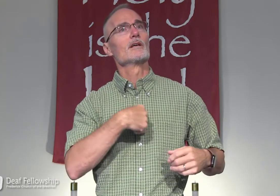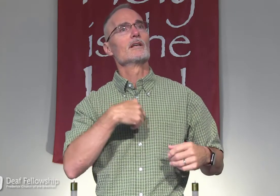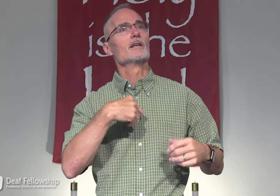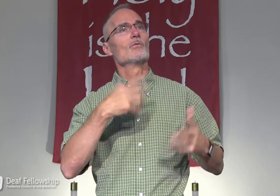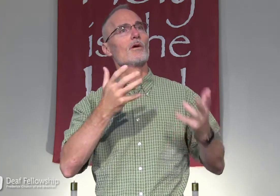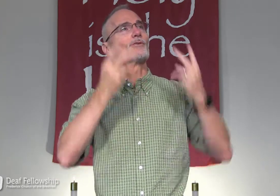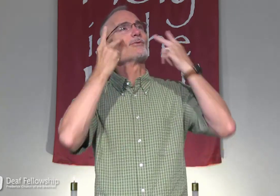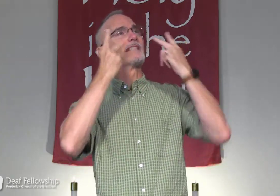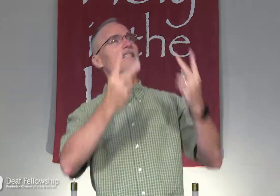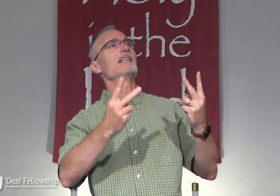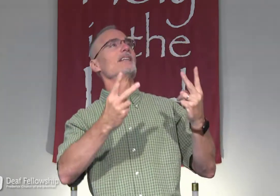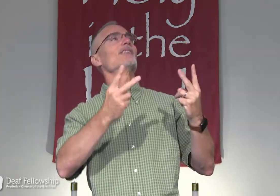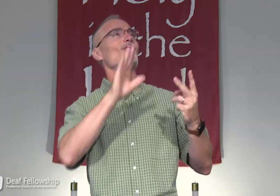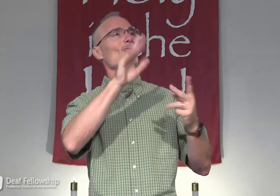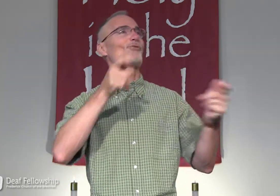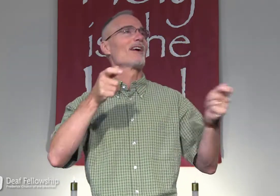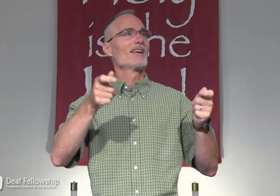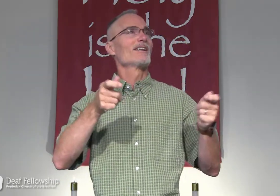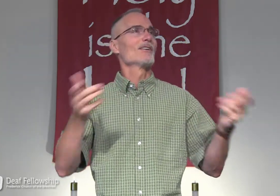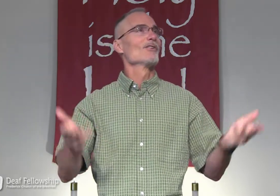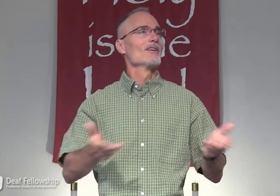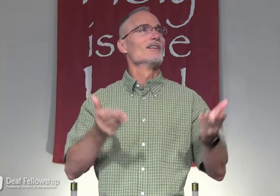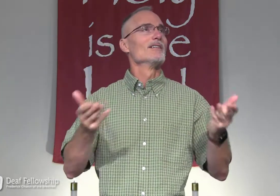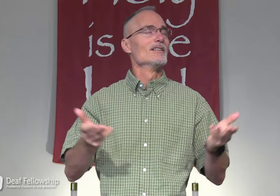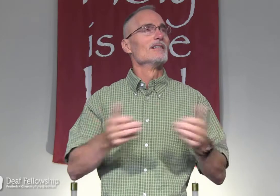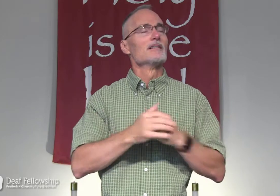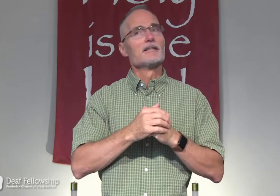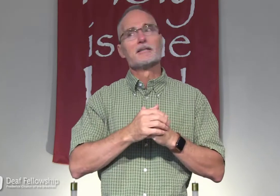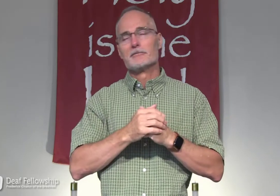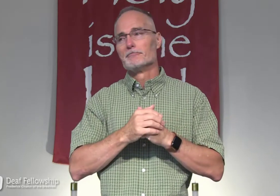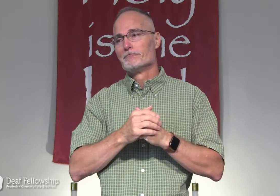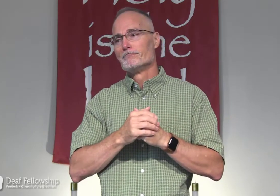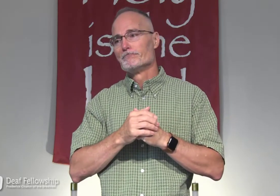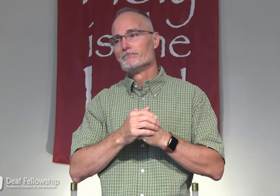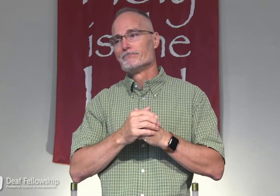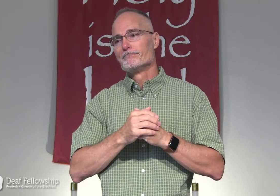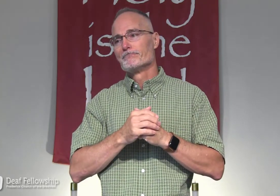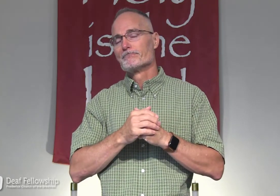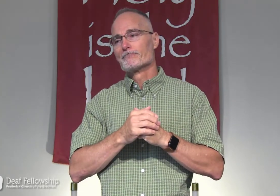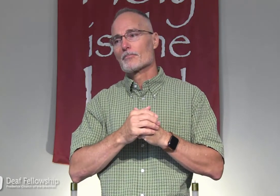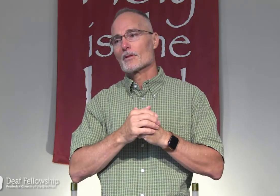we wonder. It's like we want to see your reign here.